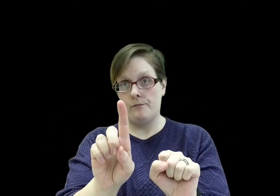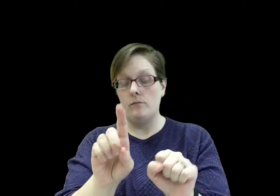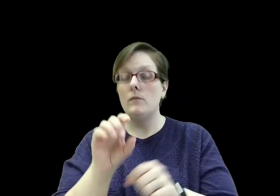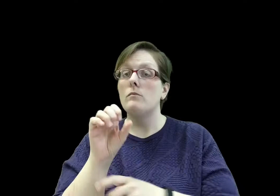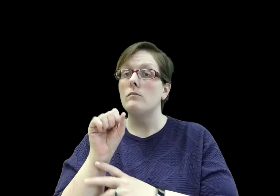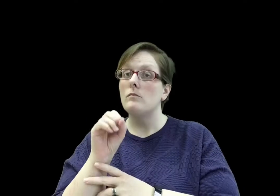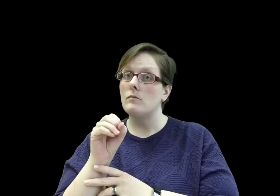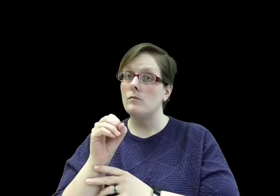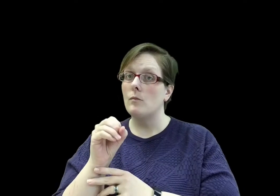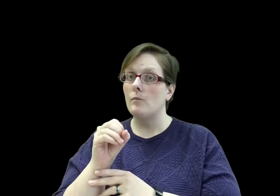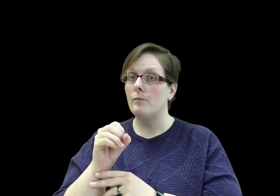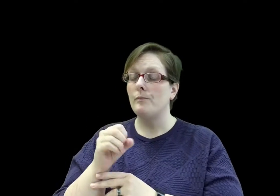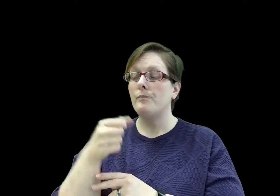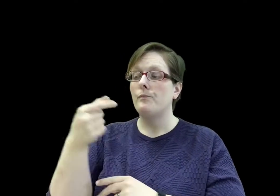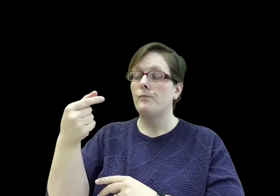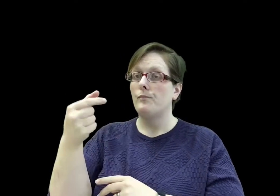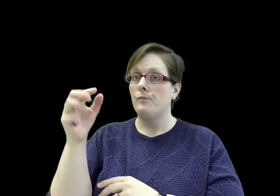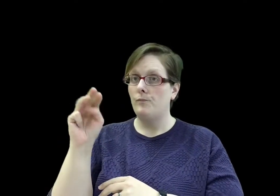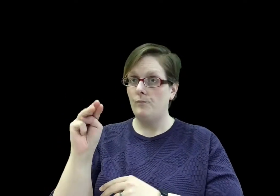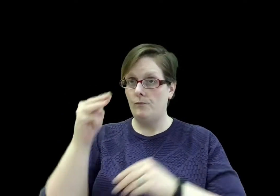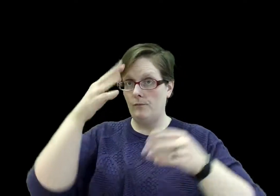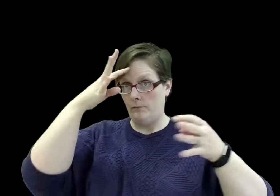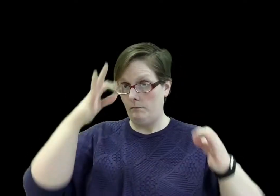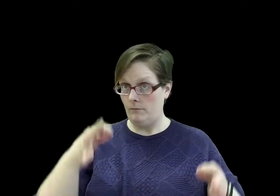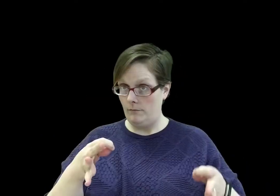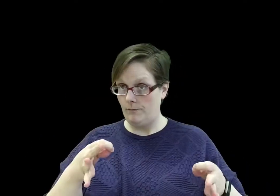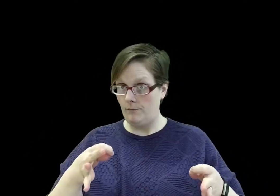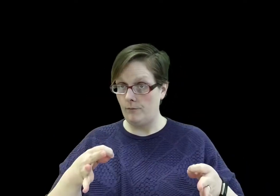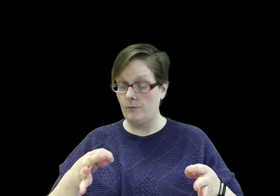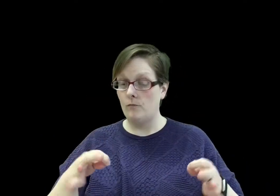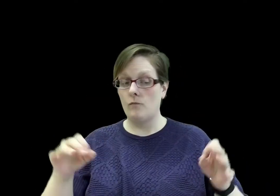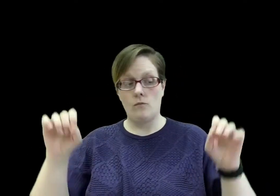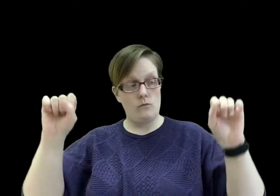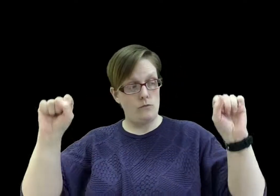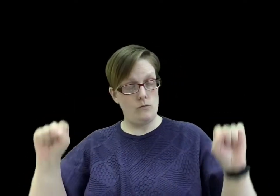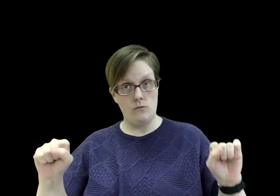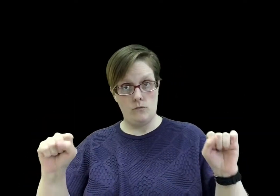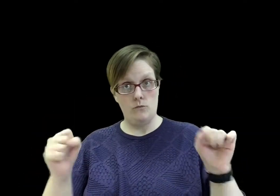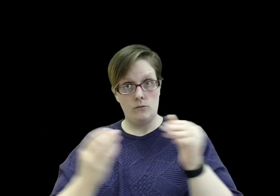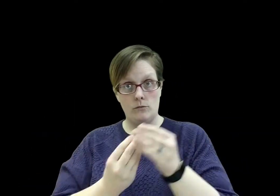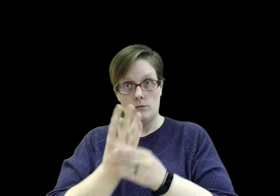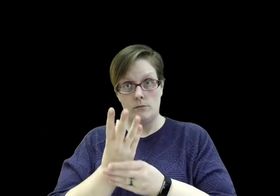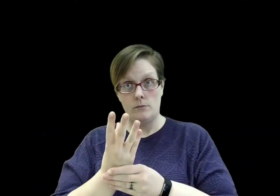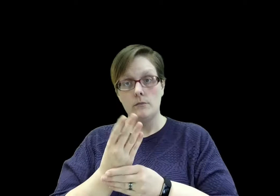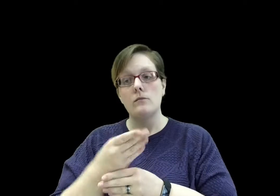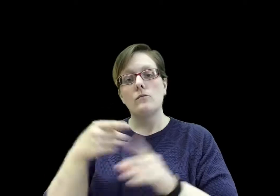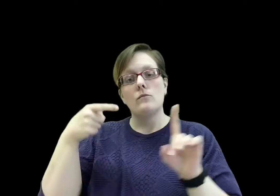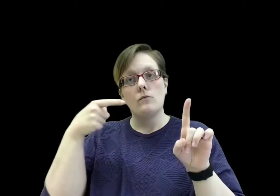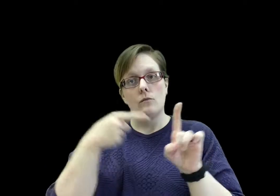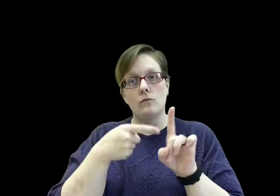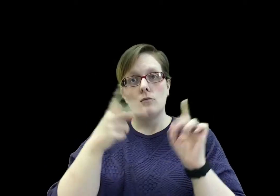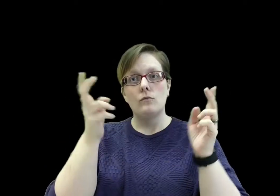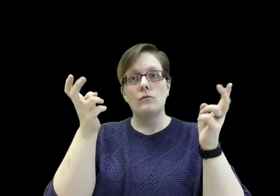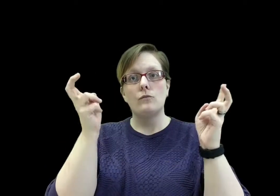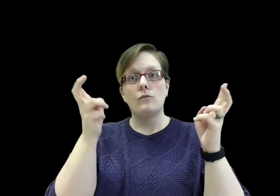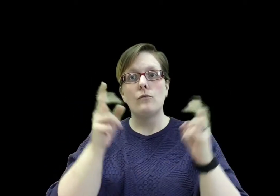He again cross-pollinated, and again they were short. So Mendel decided that short is what's called